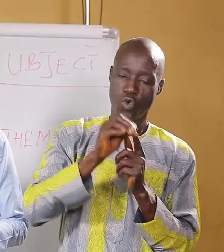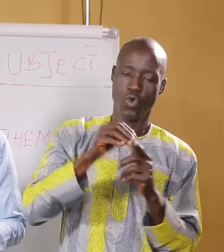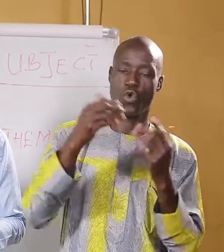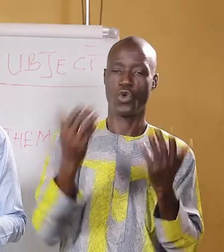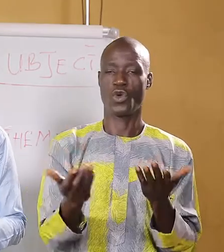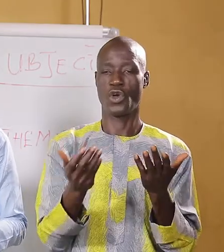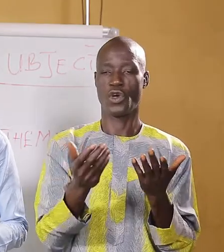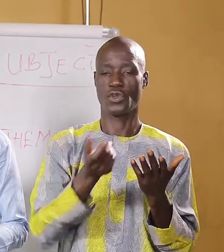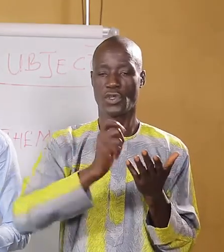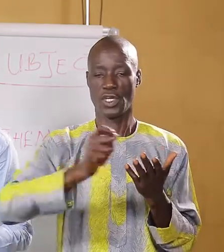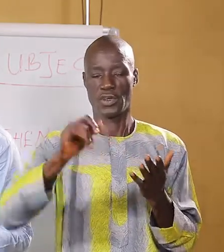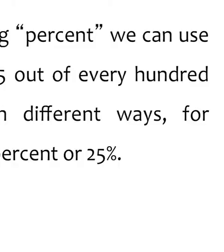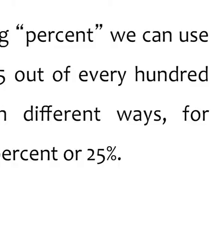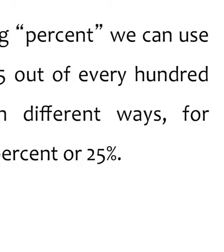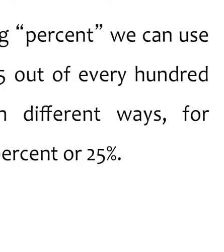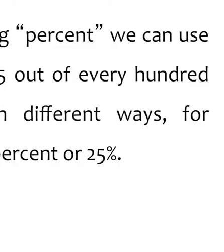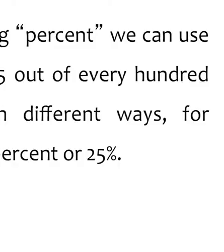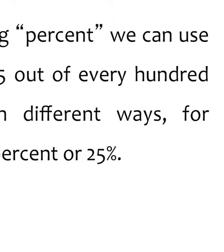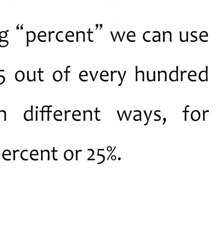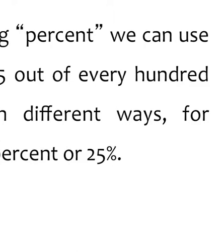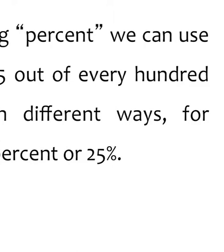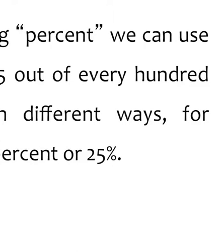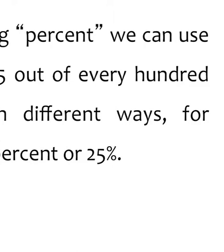Another way you can express it is